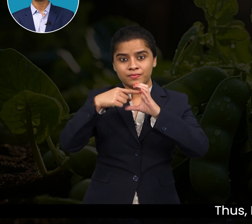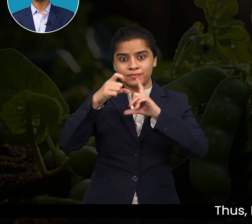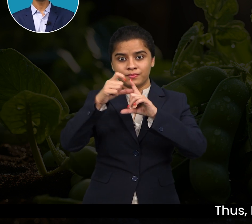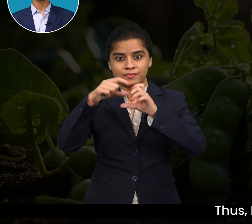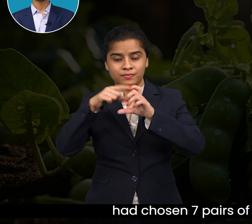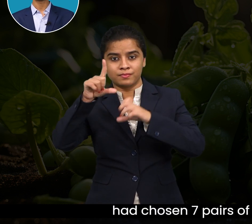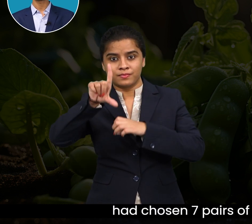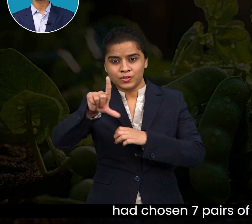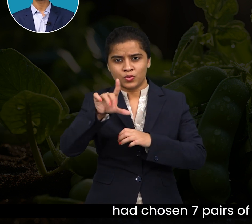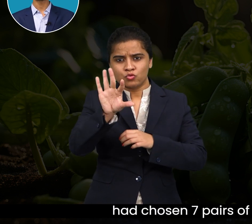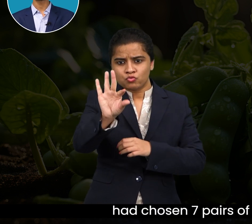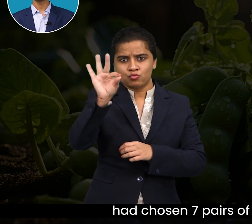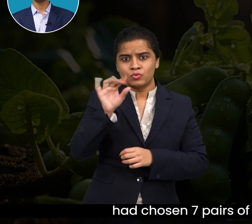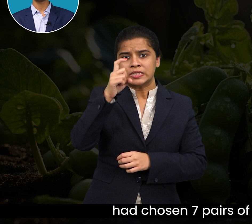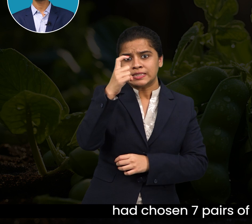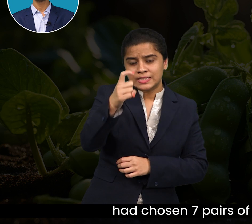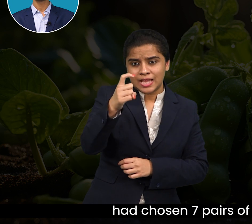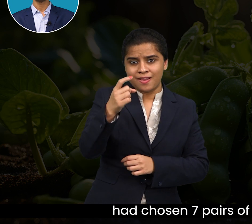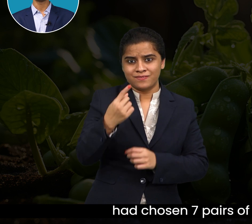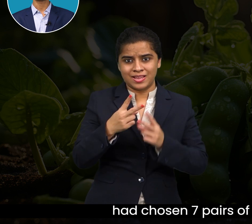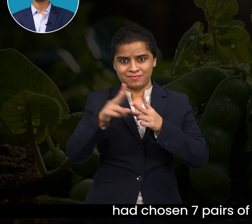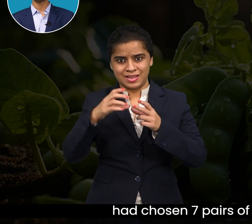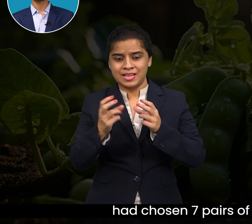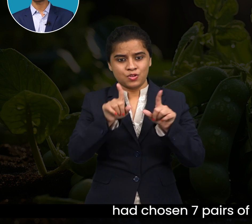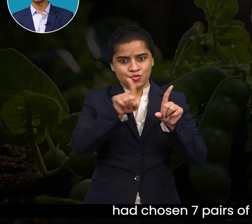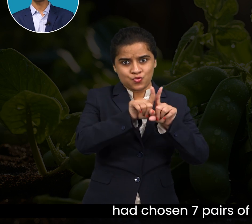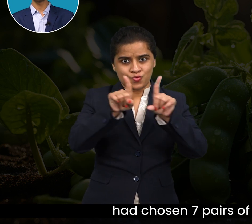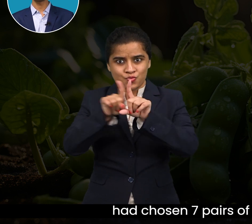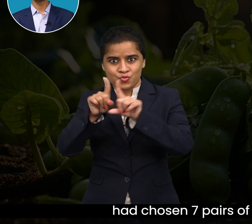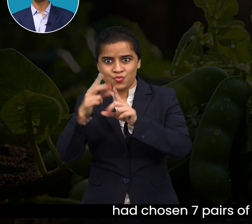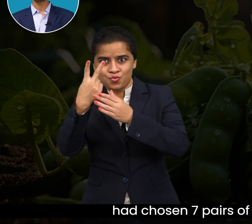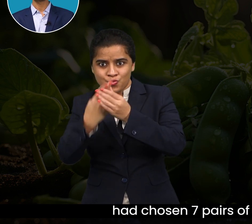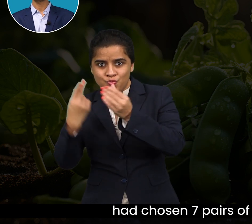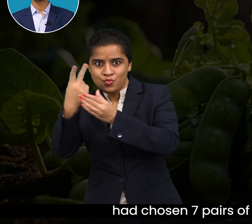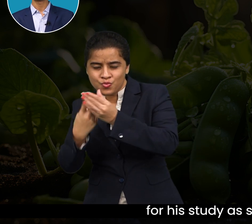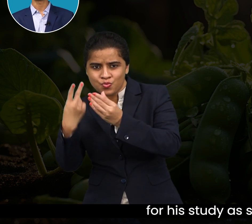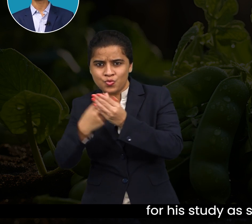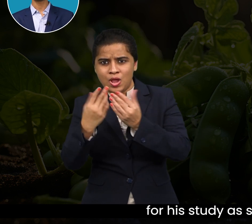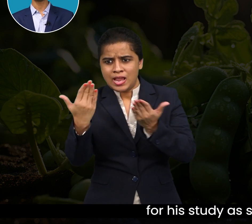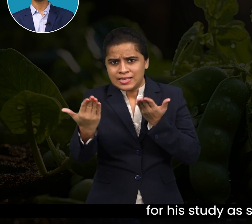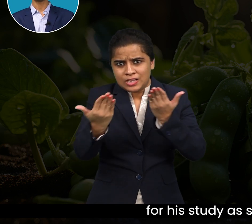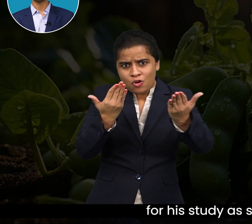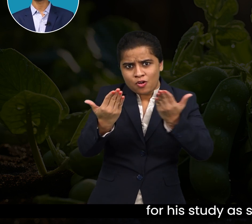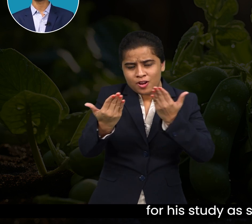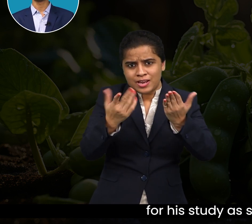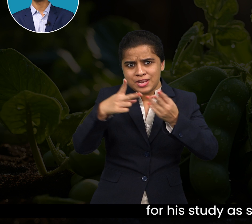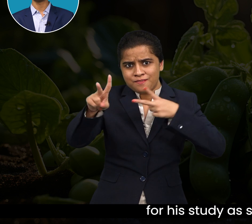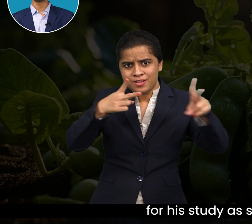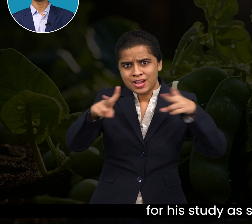Thus, Mendel had chosen 7 pairs of contrasting characters for his study